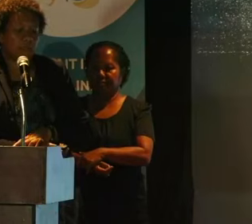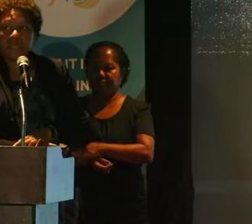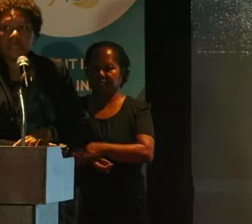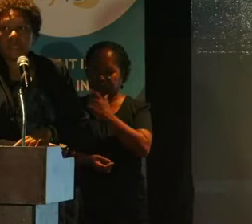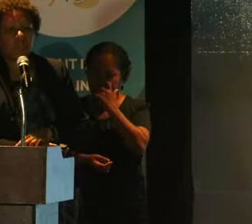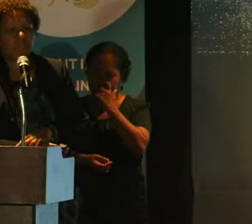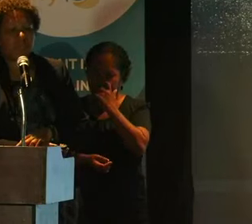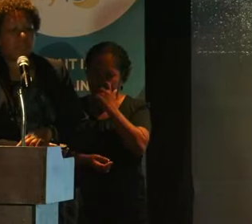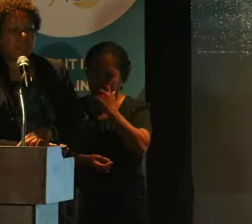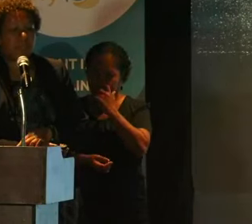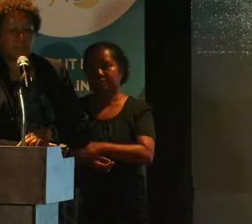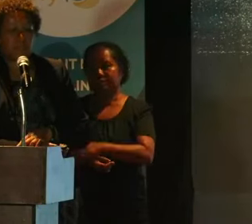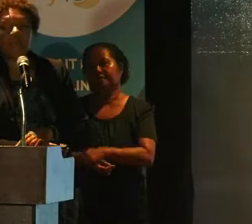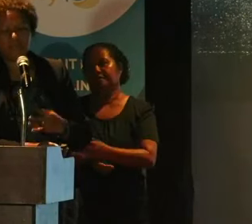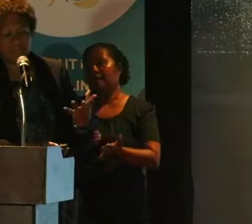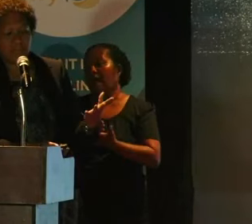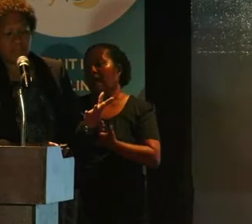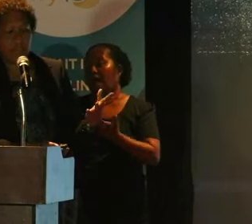The validity of liquor